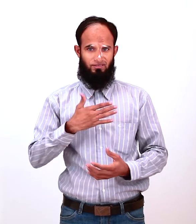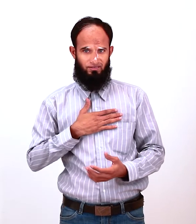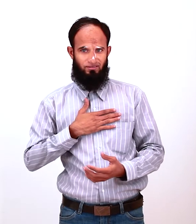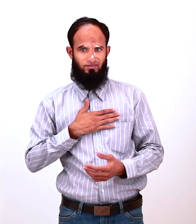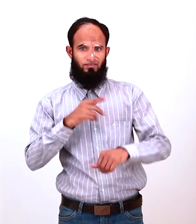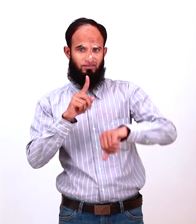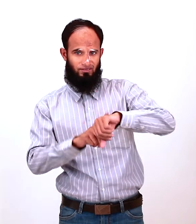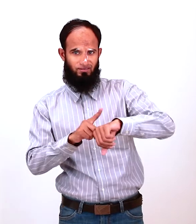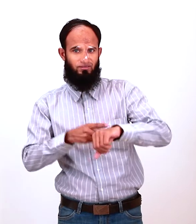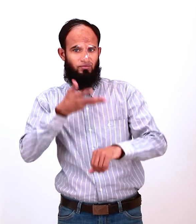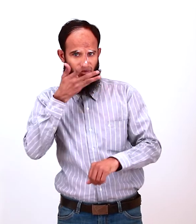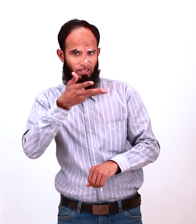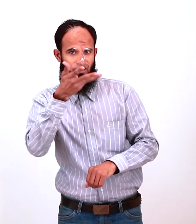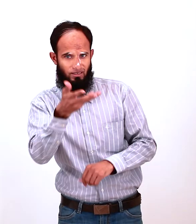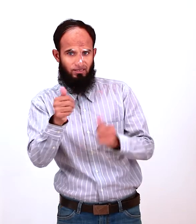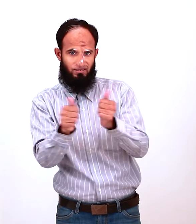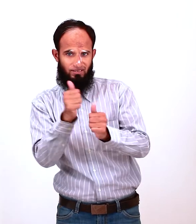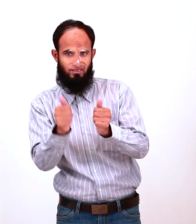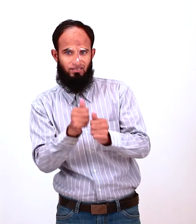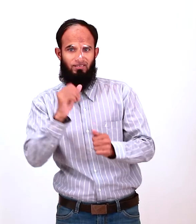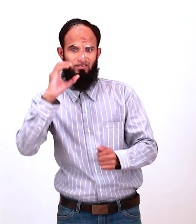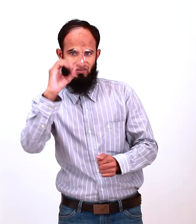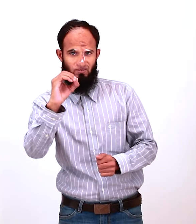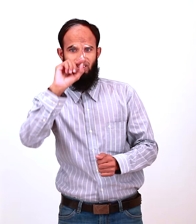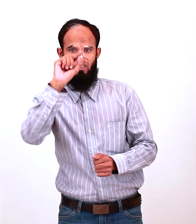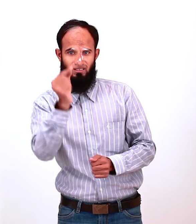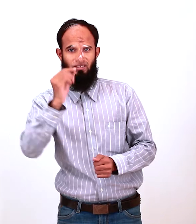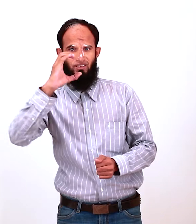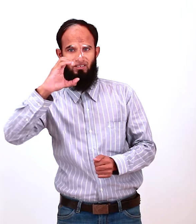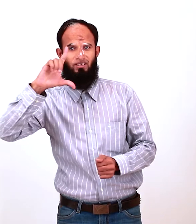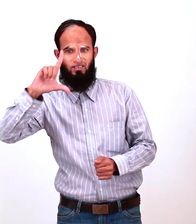In telling time, we read this as o'clock.